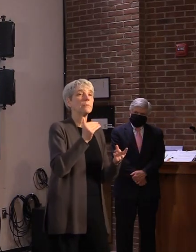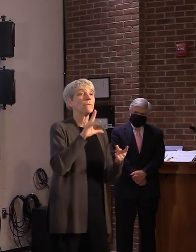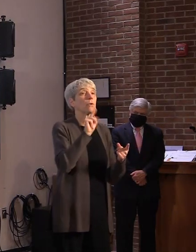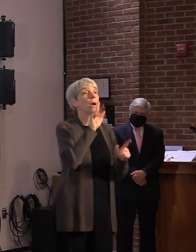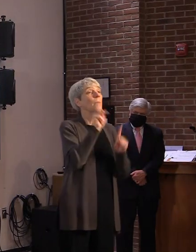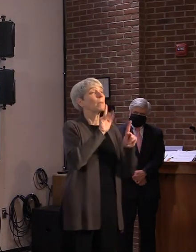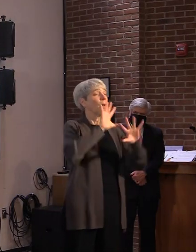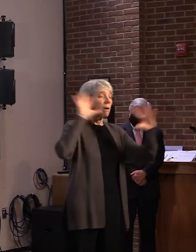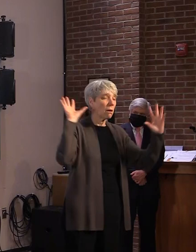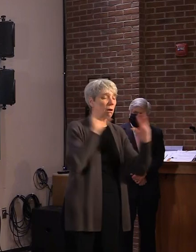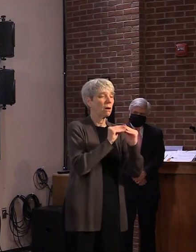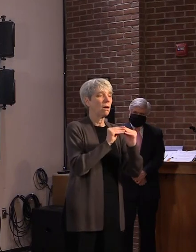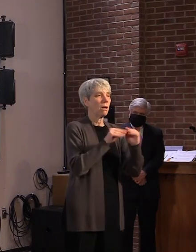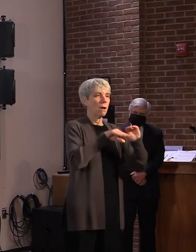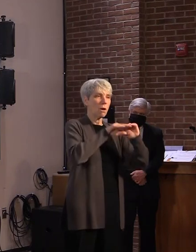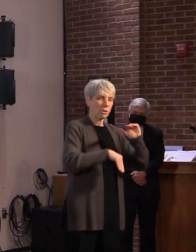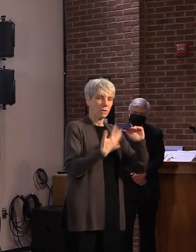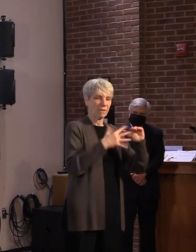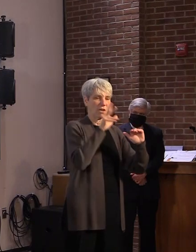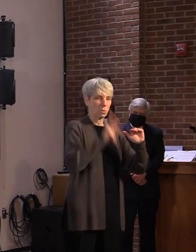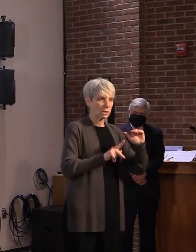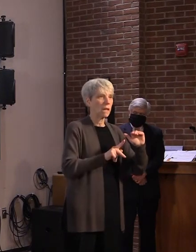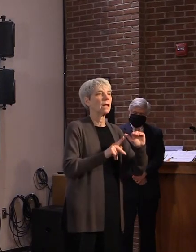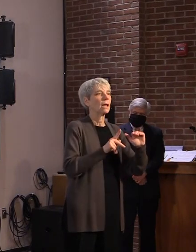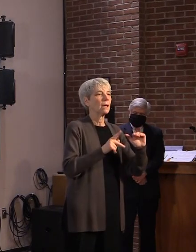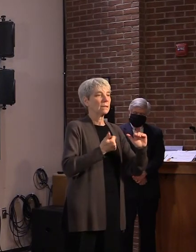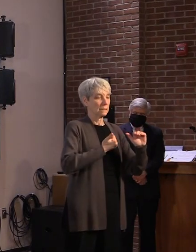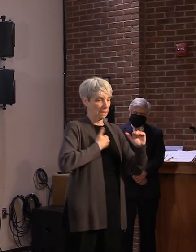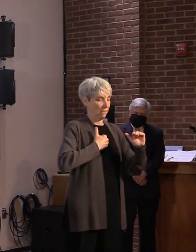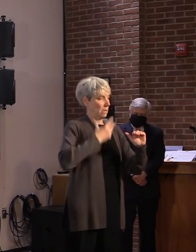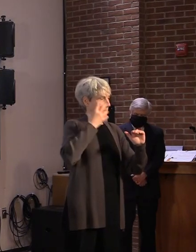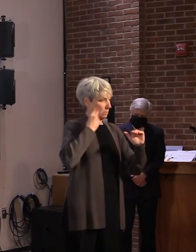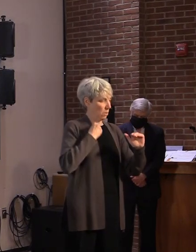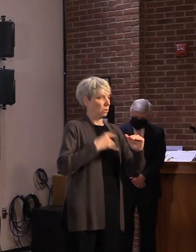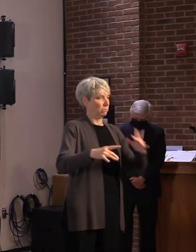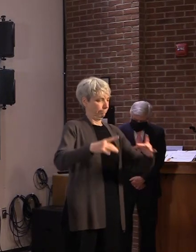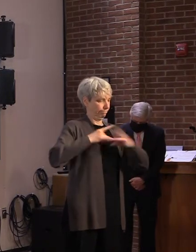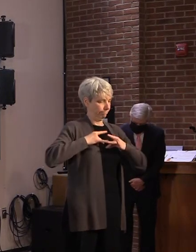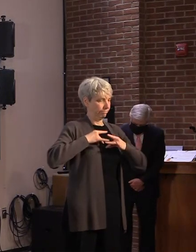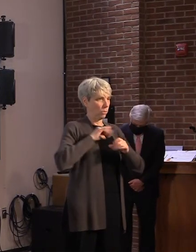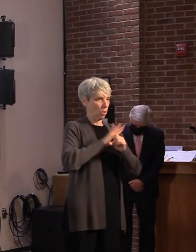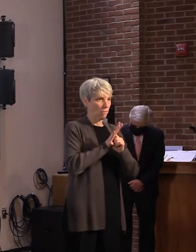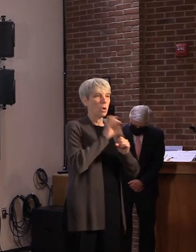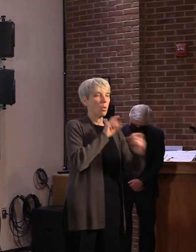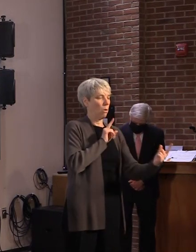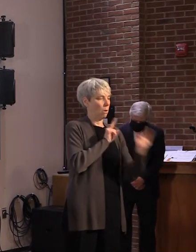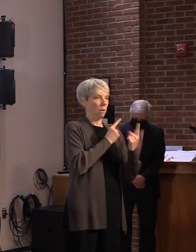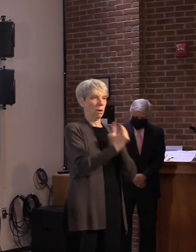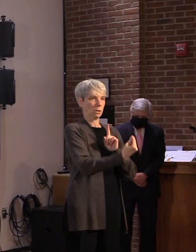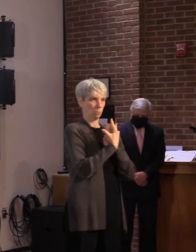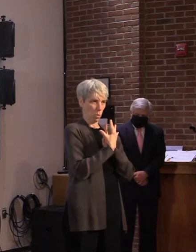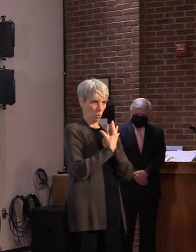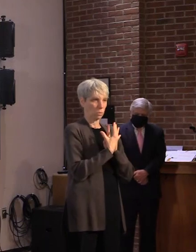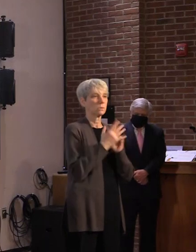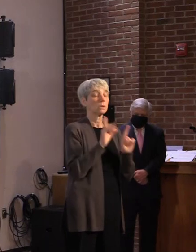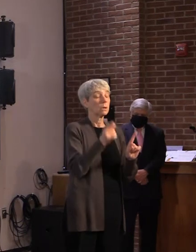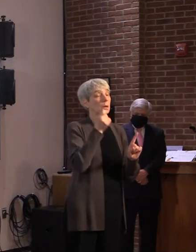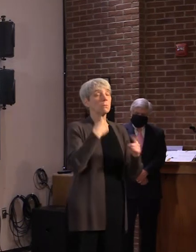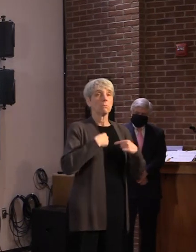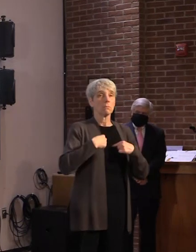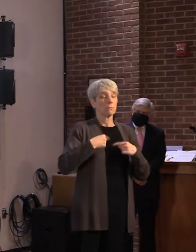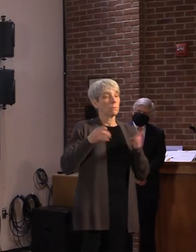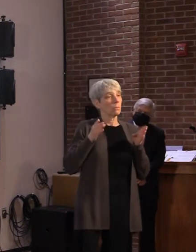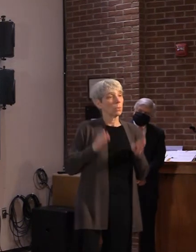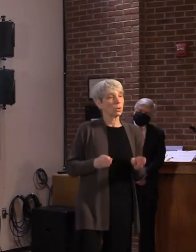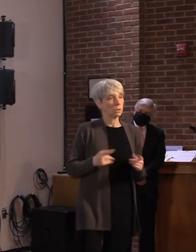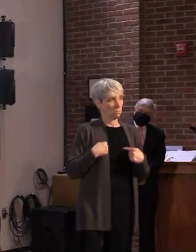to the virus thus far. So if a Vermonter wanted to have this antibody test done, they'd